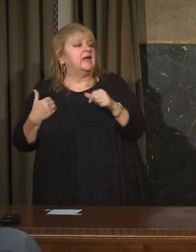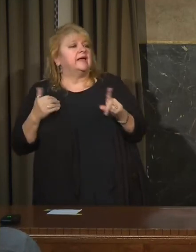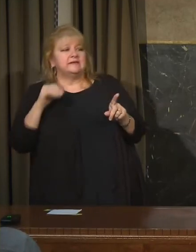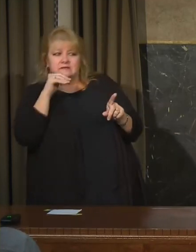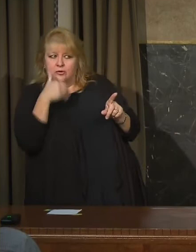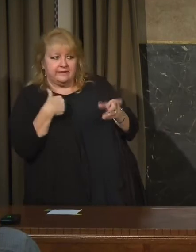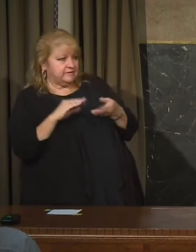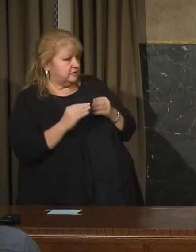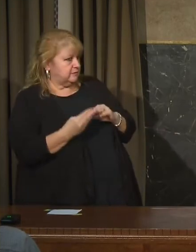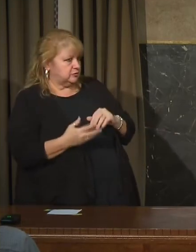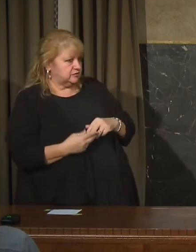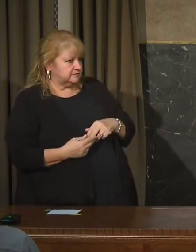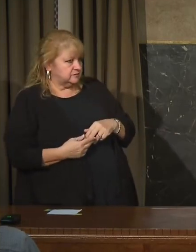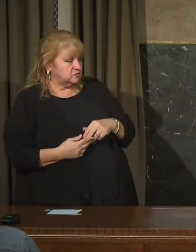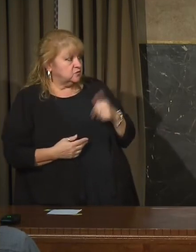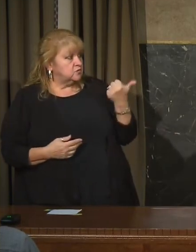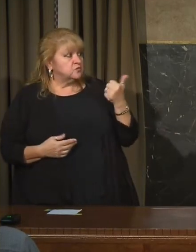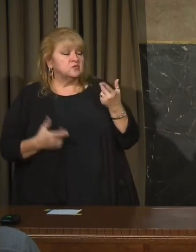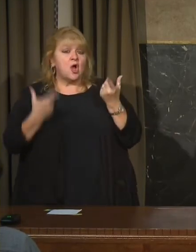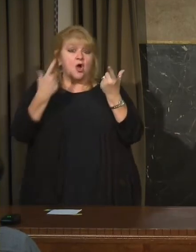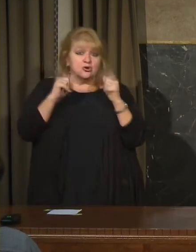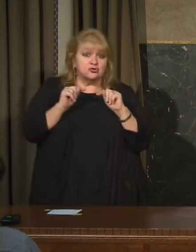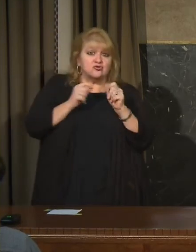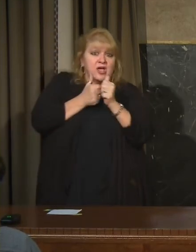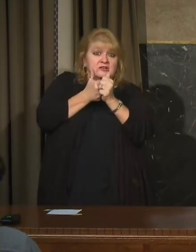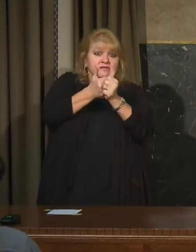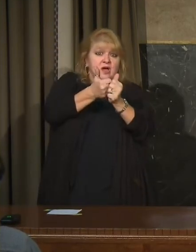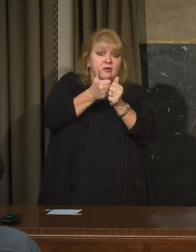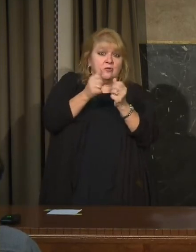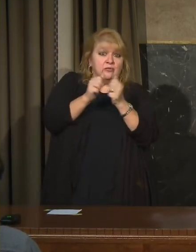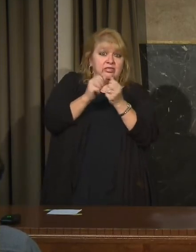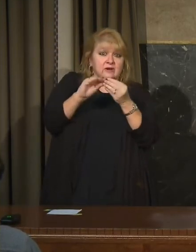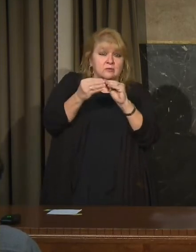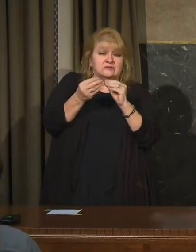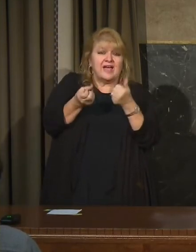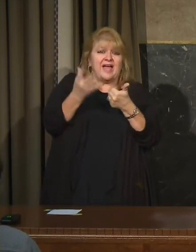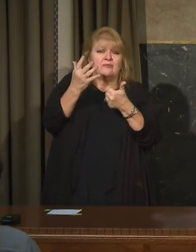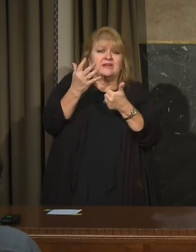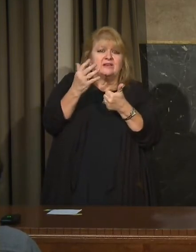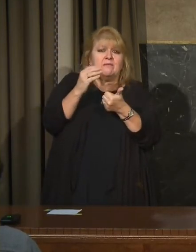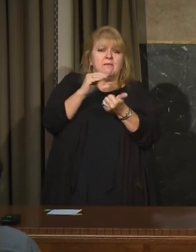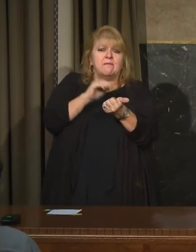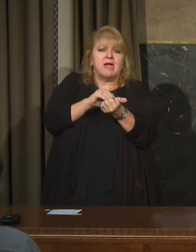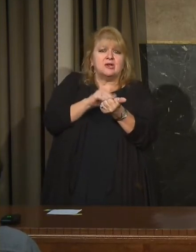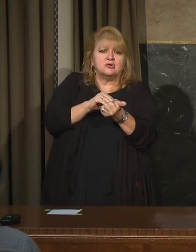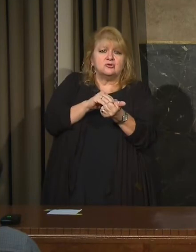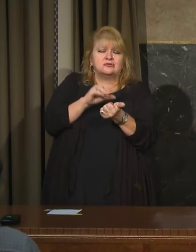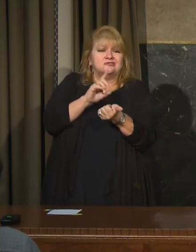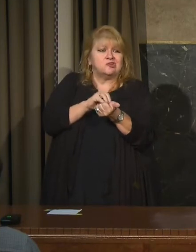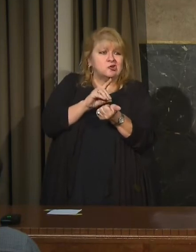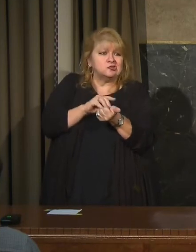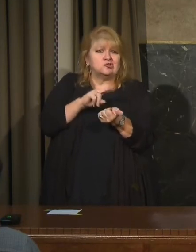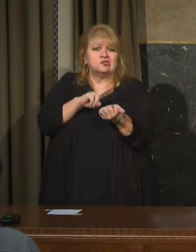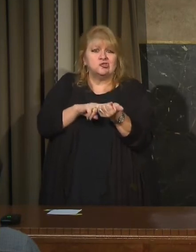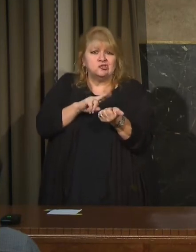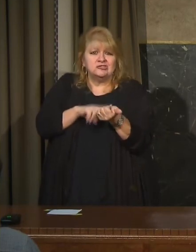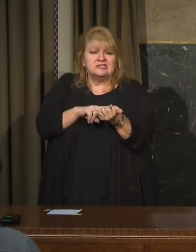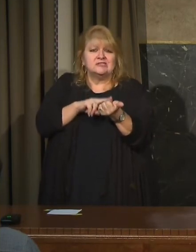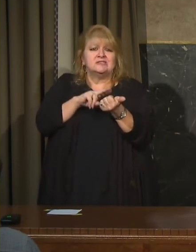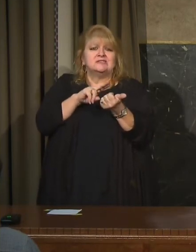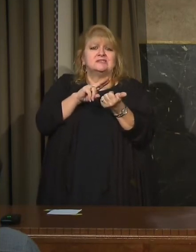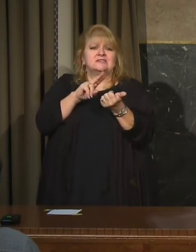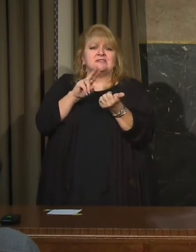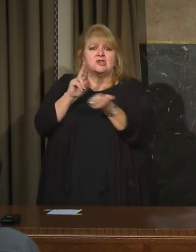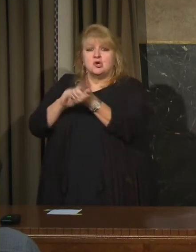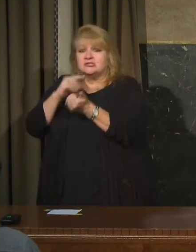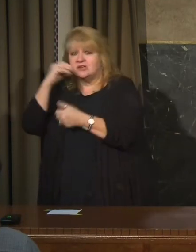yet. Okay, are y'all even trying to track that to determine how effective the rollout into these areas is? We